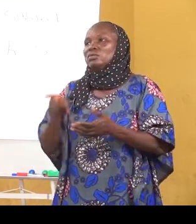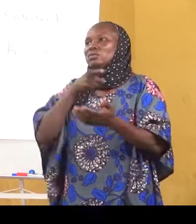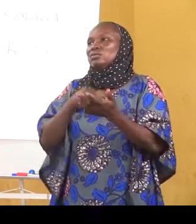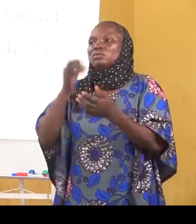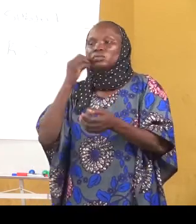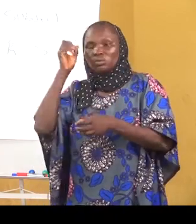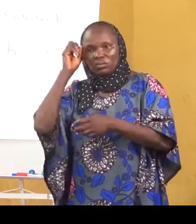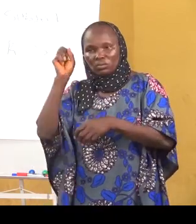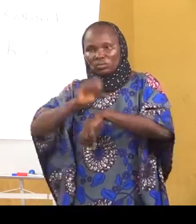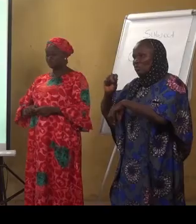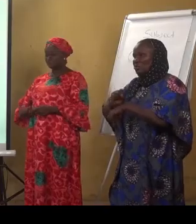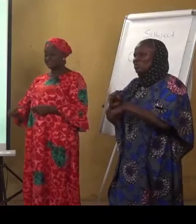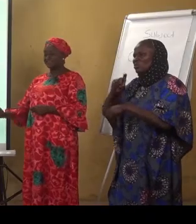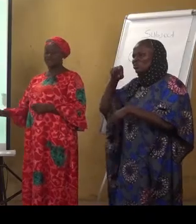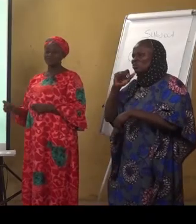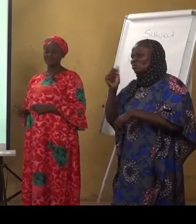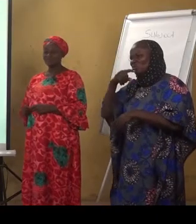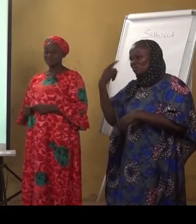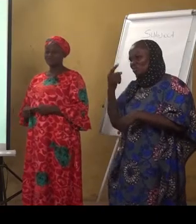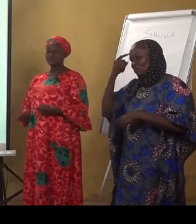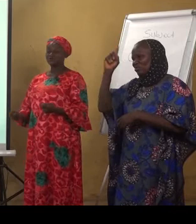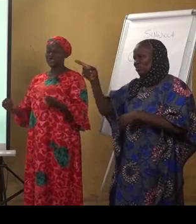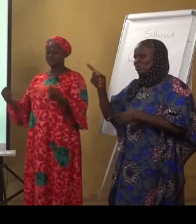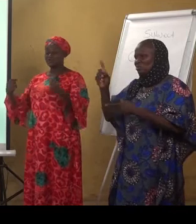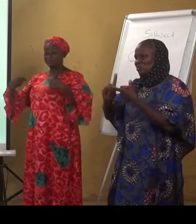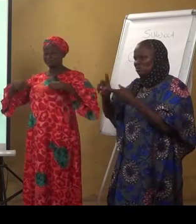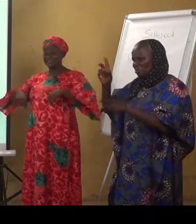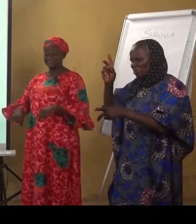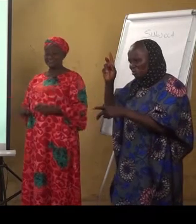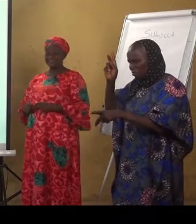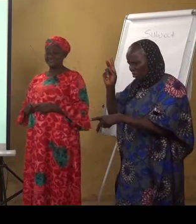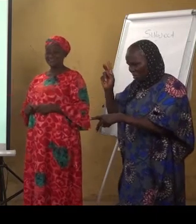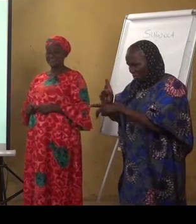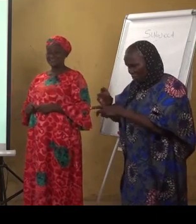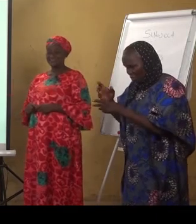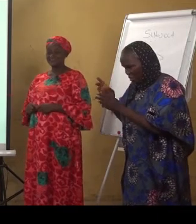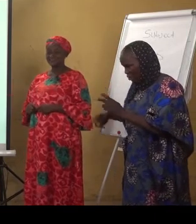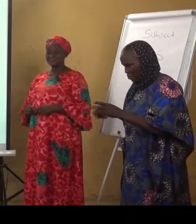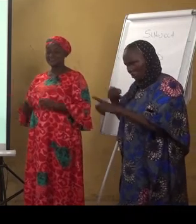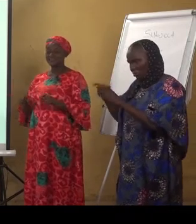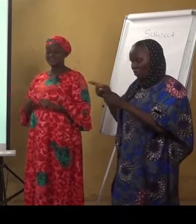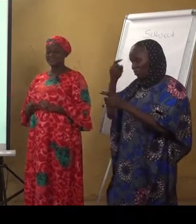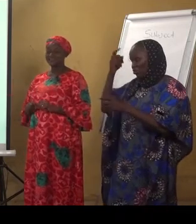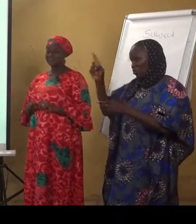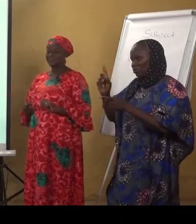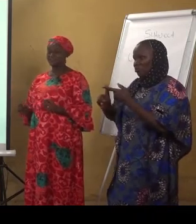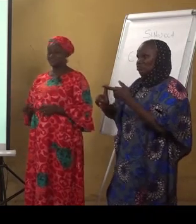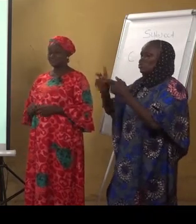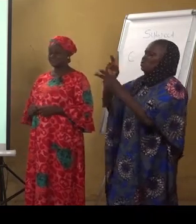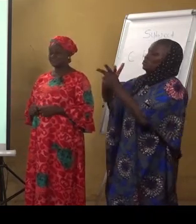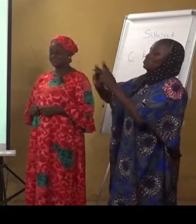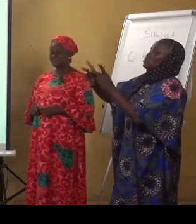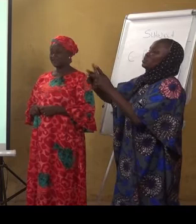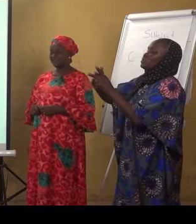assignment is not only for you to put it down, but you should actually practice it. Because forgiveness is very,